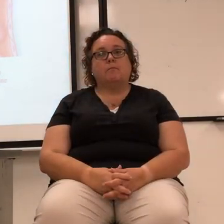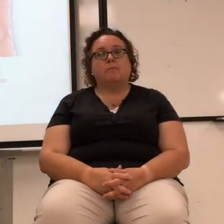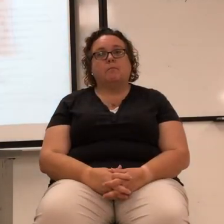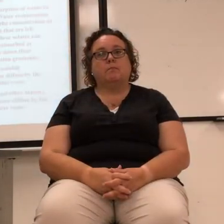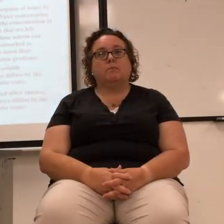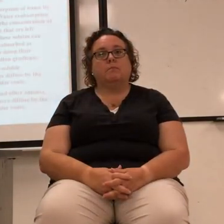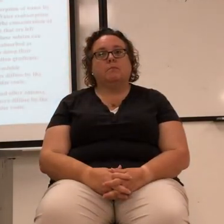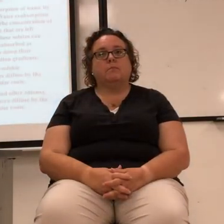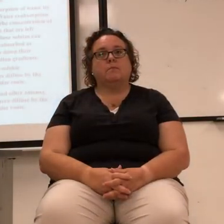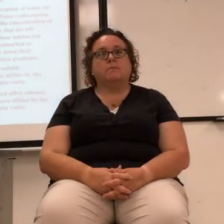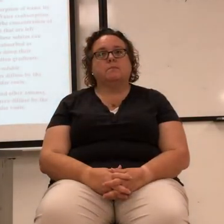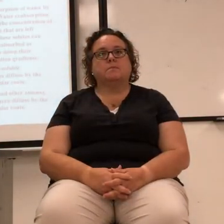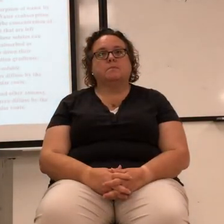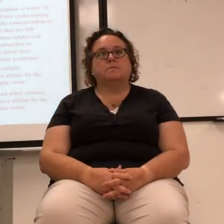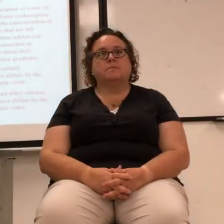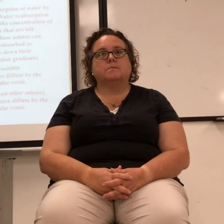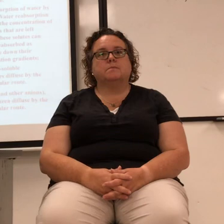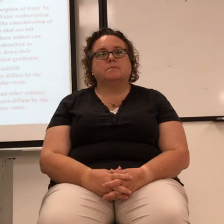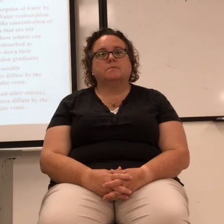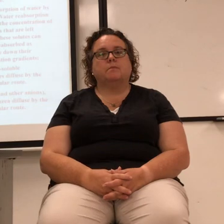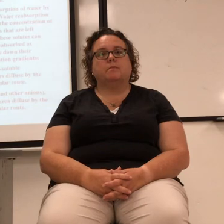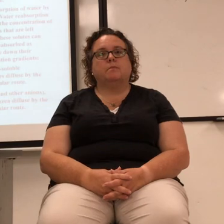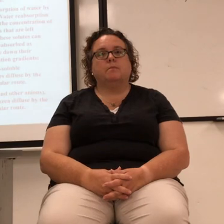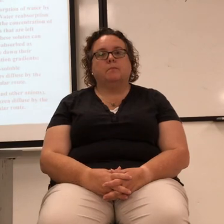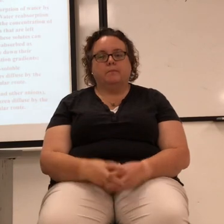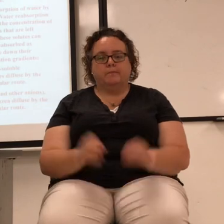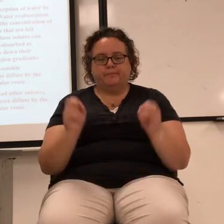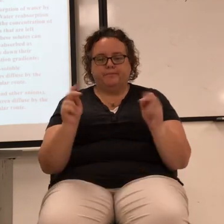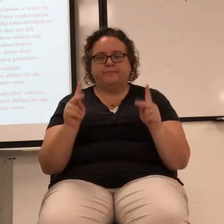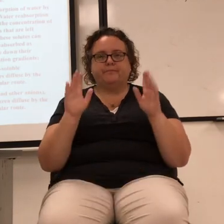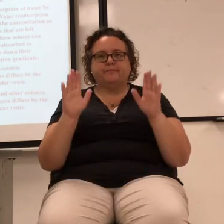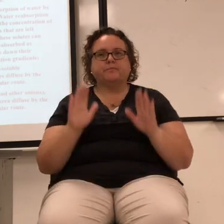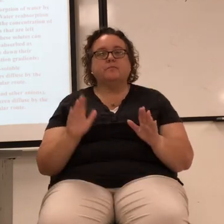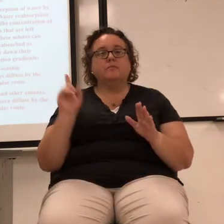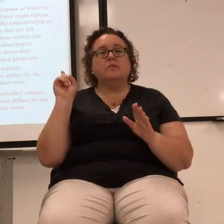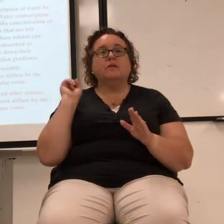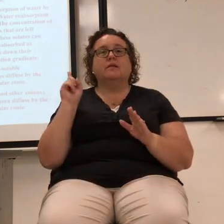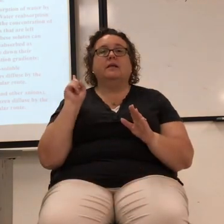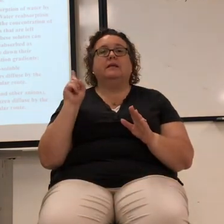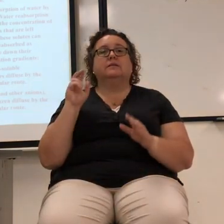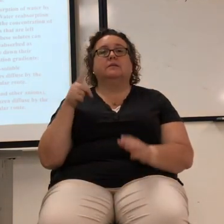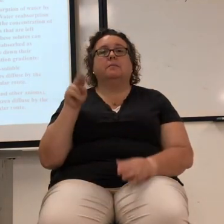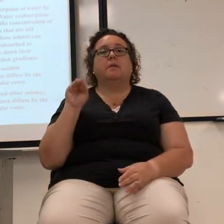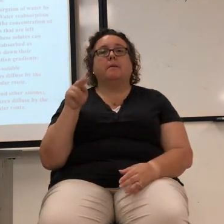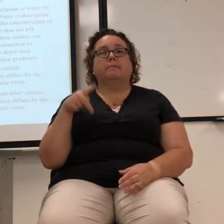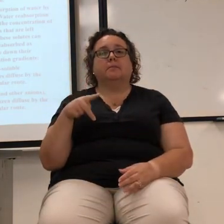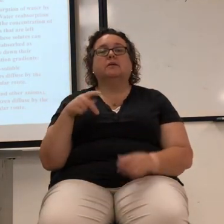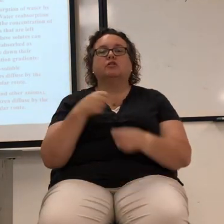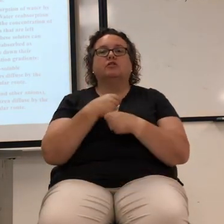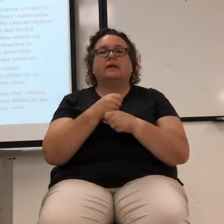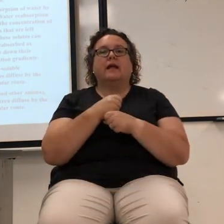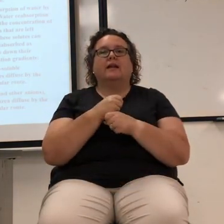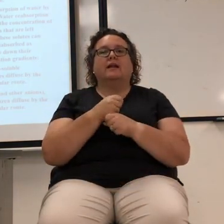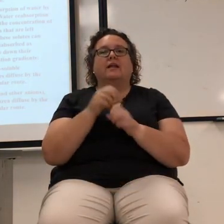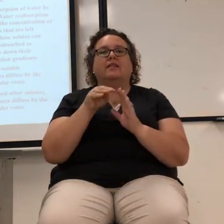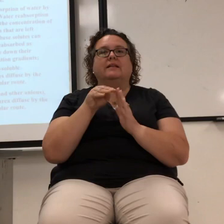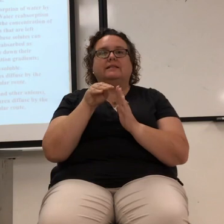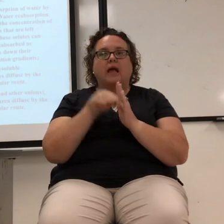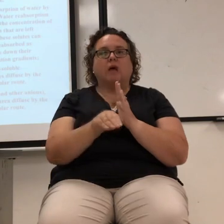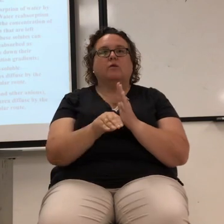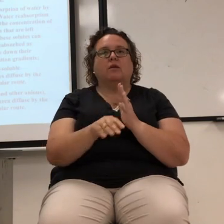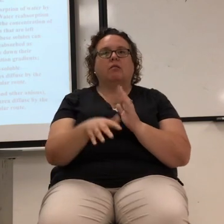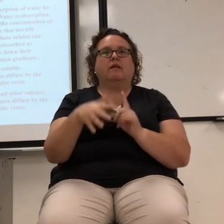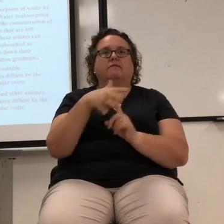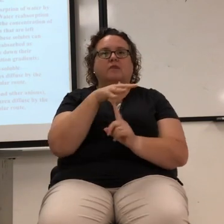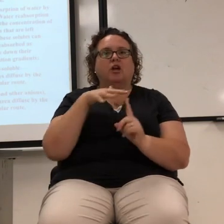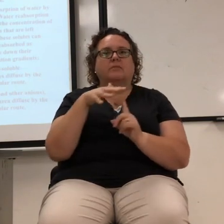So let's go back to the slide I was on. Okay, great. So this pump created the downhill